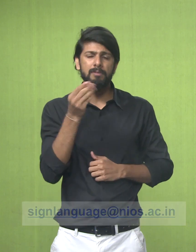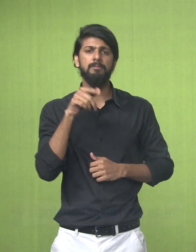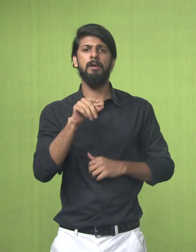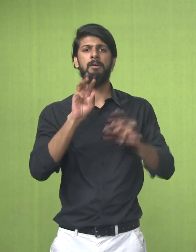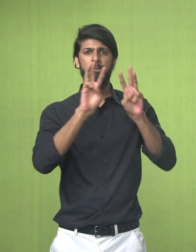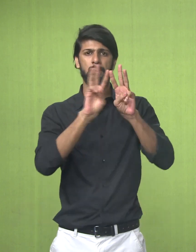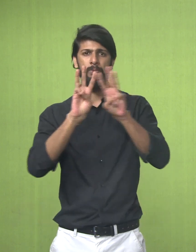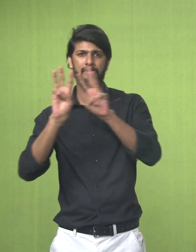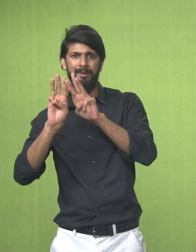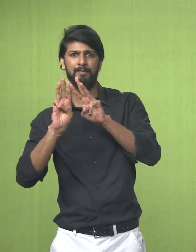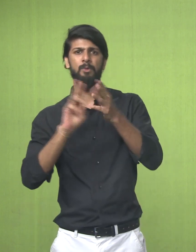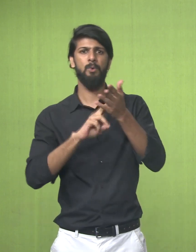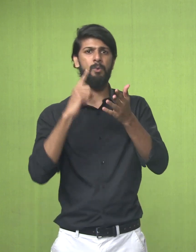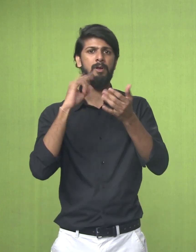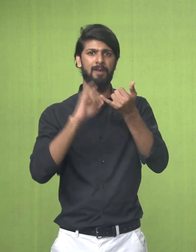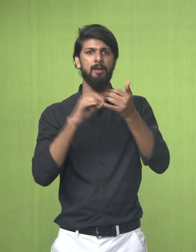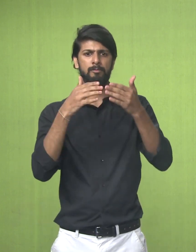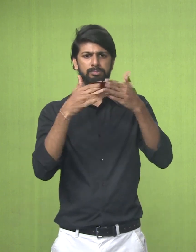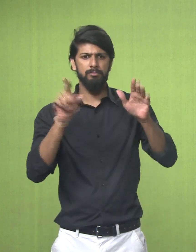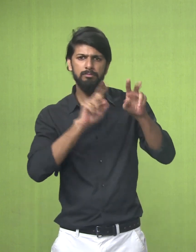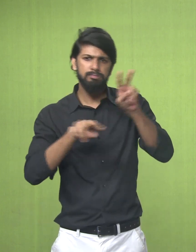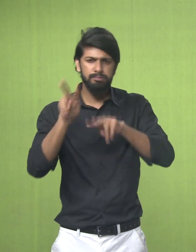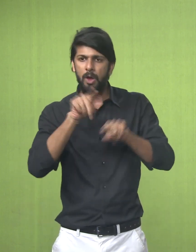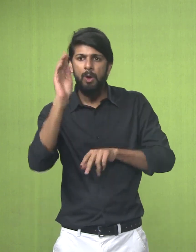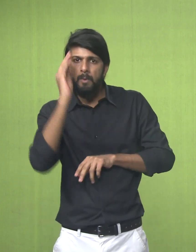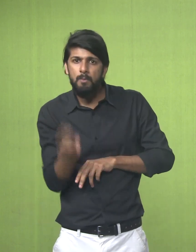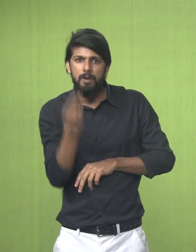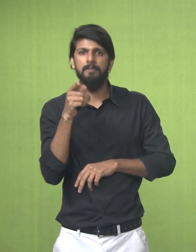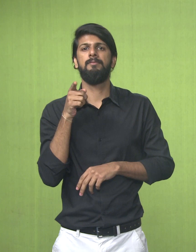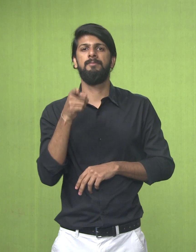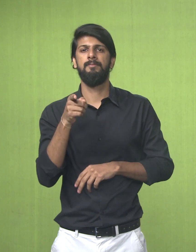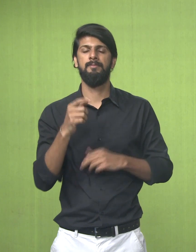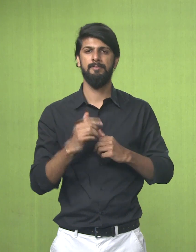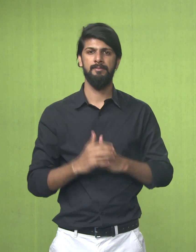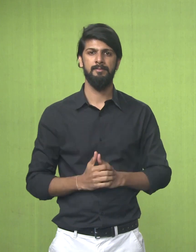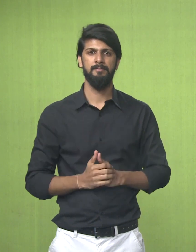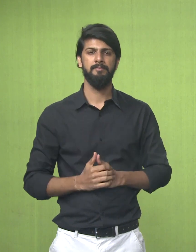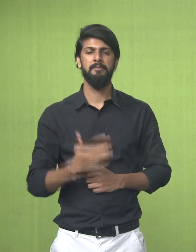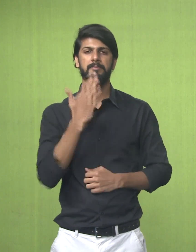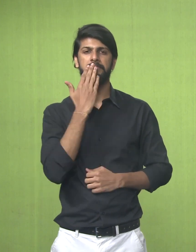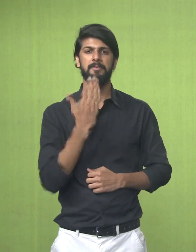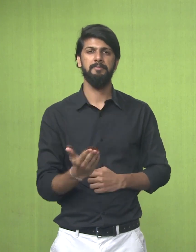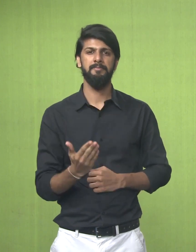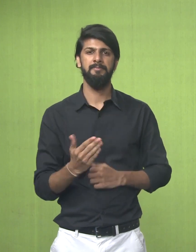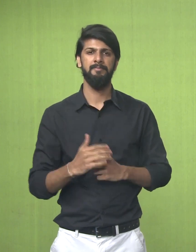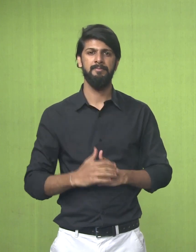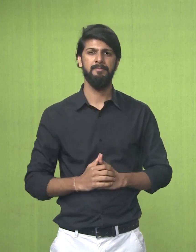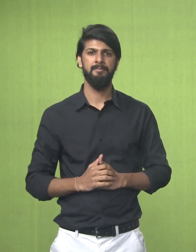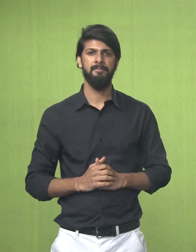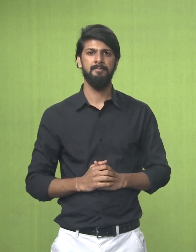For more information, you may visit our website www.nios.ac.in. Thank you.